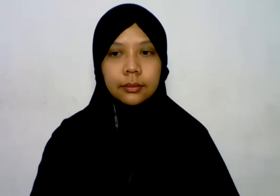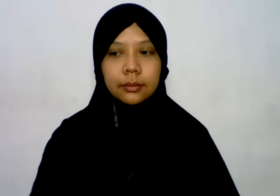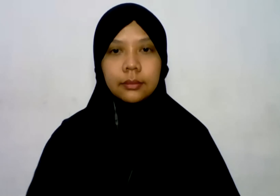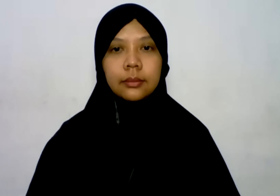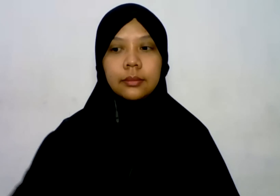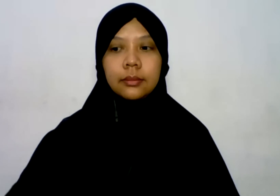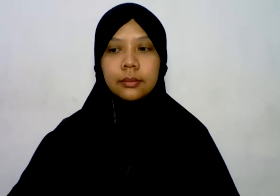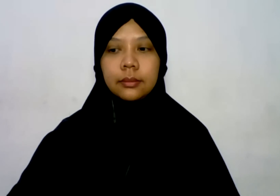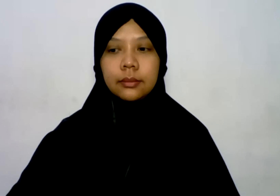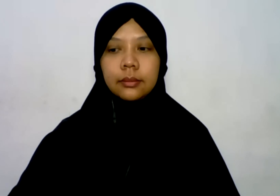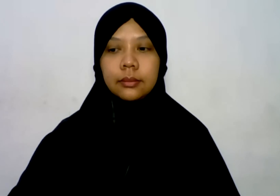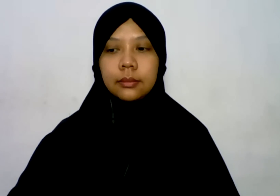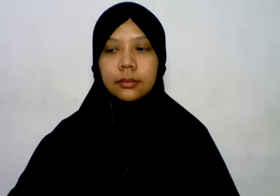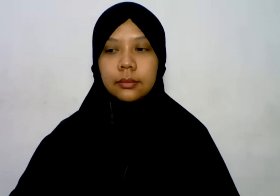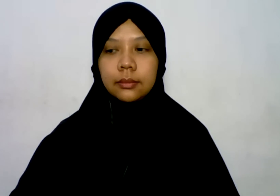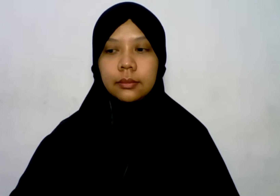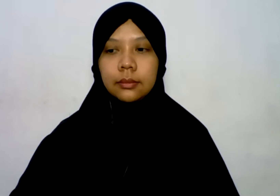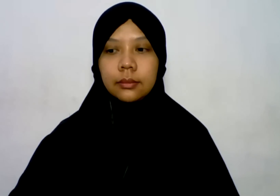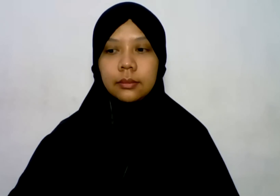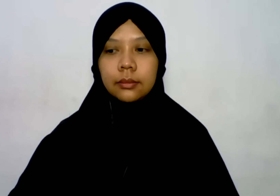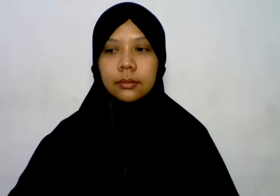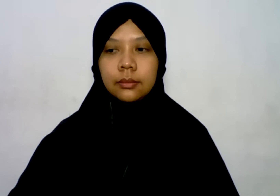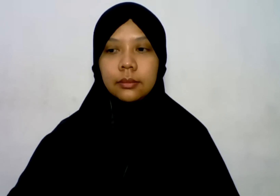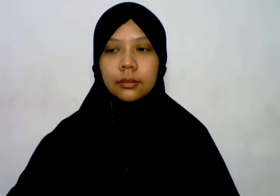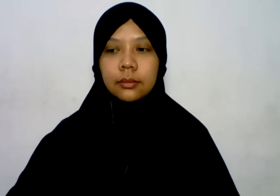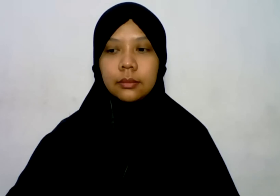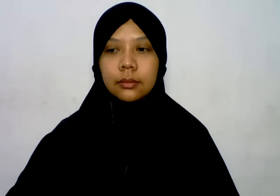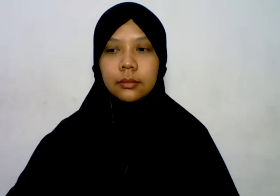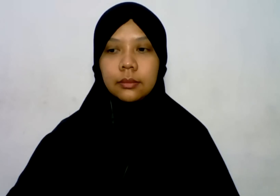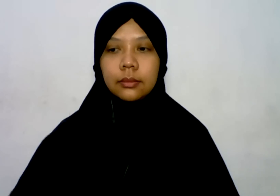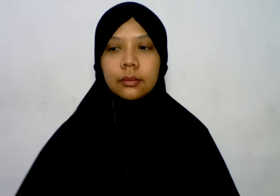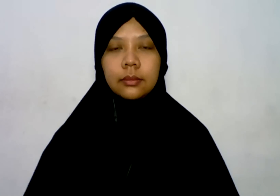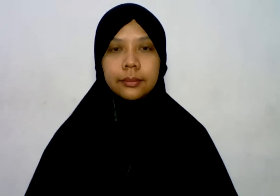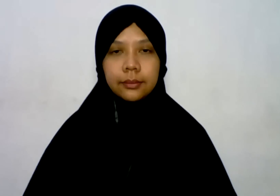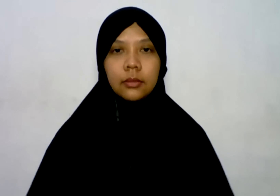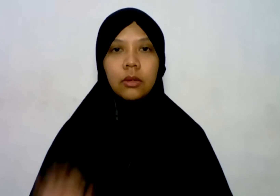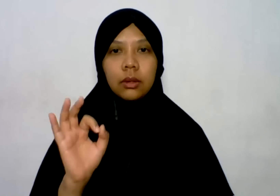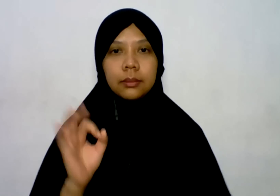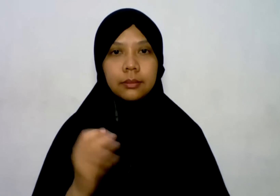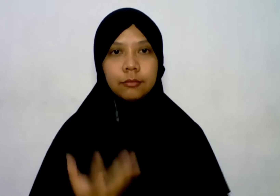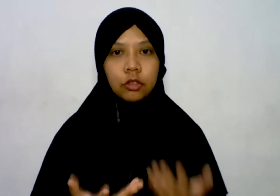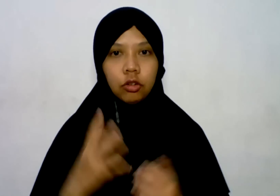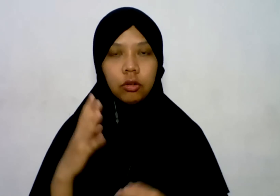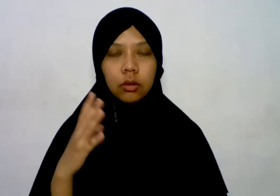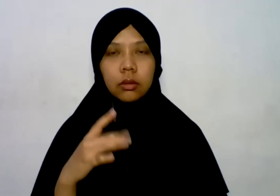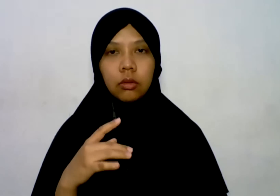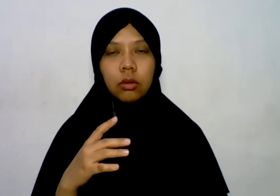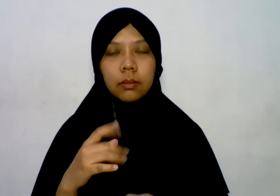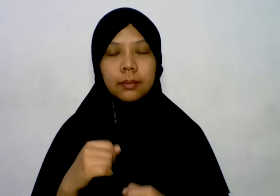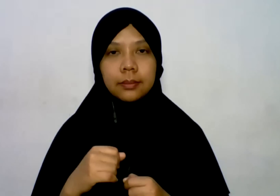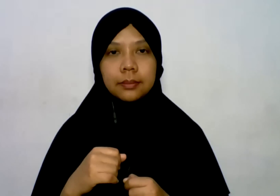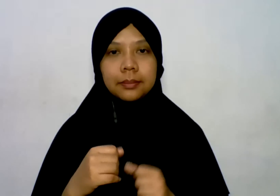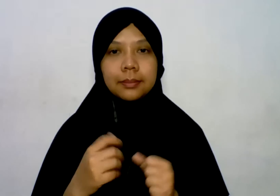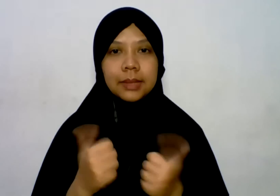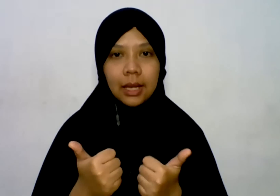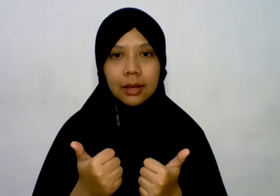think Dr. Professor Goodley also give a response to some thoughts of Ibu Vivi